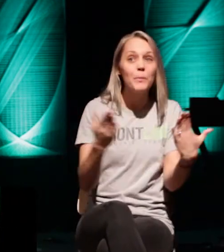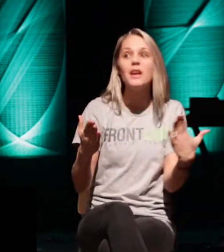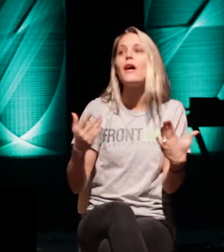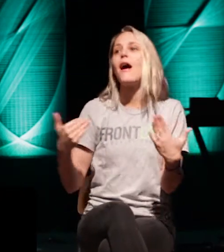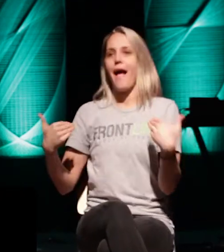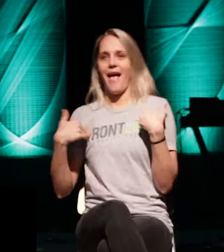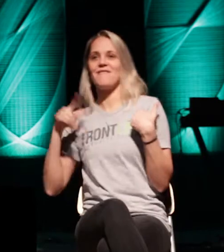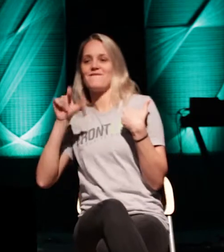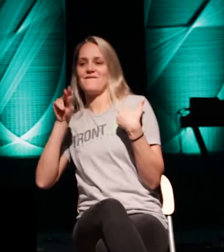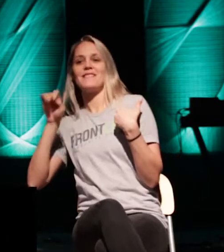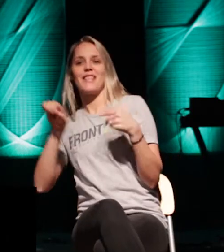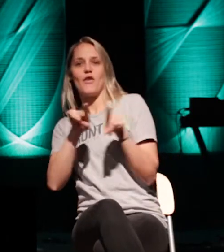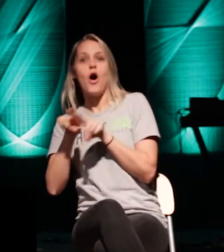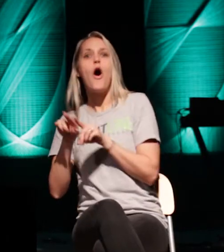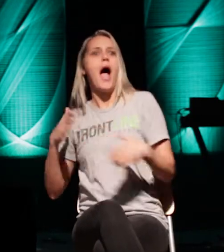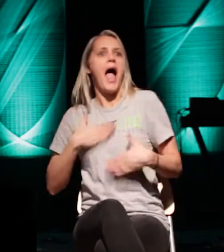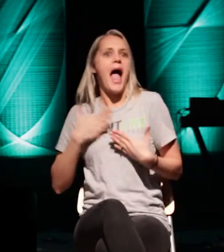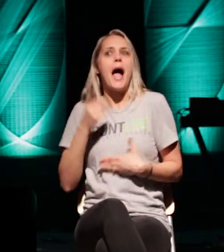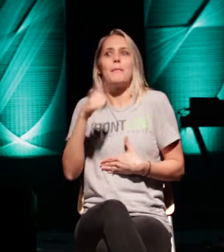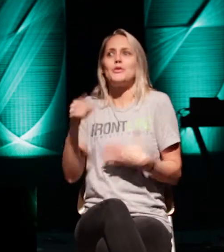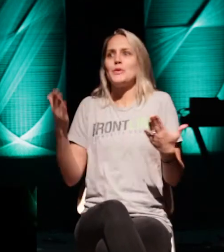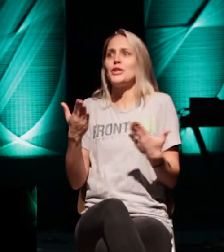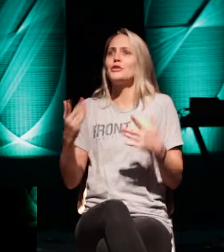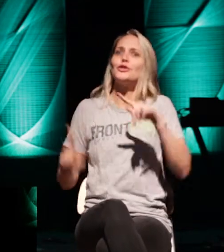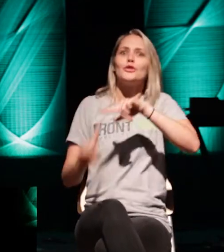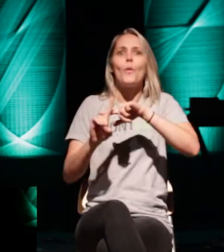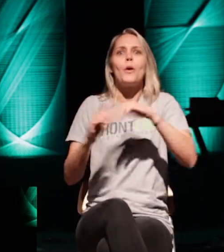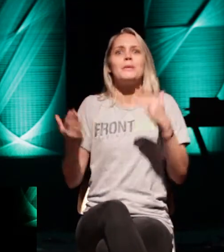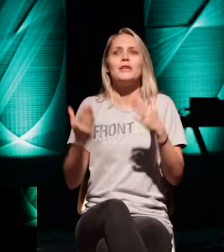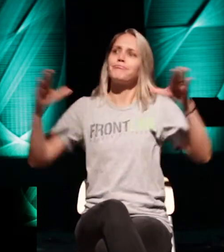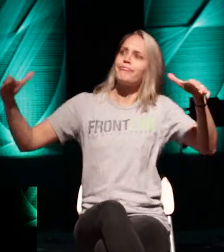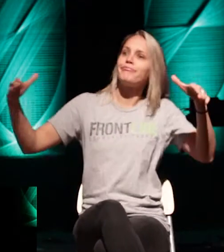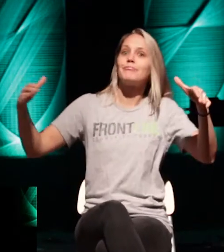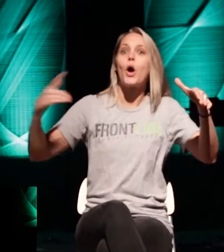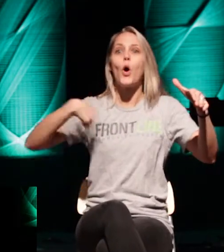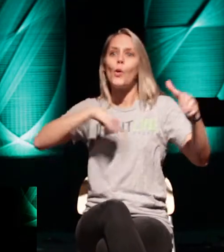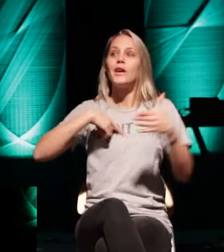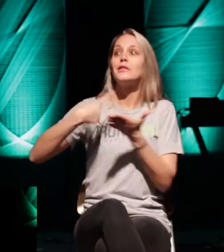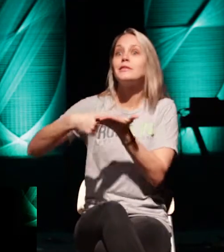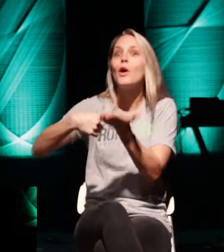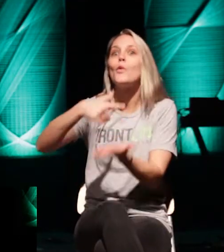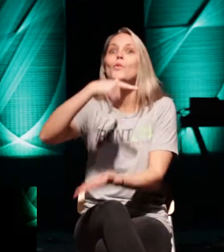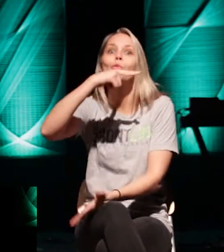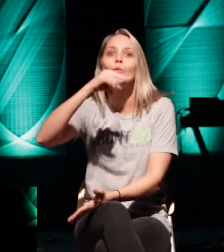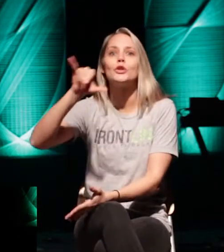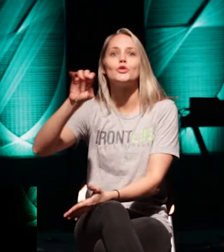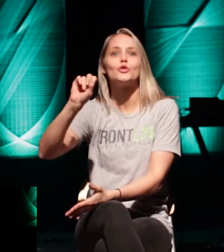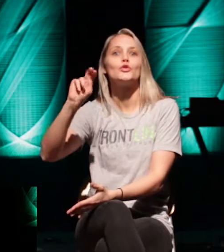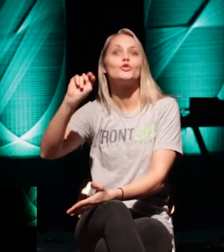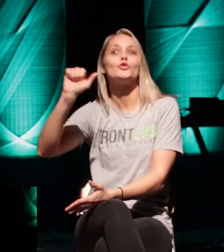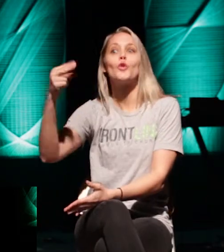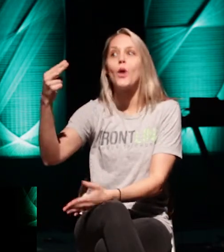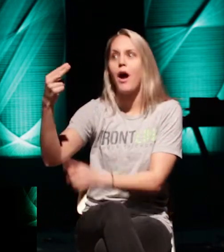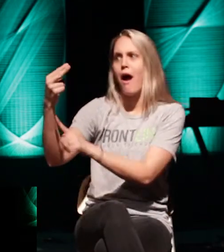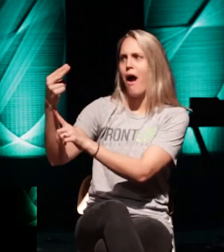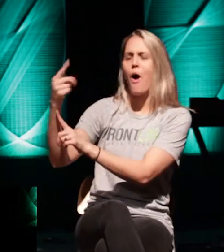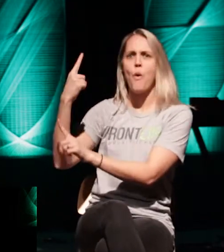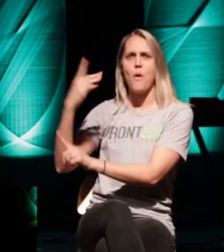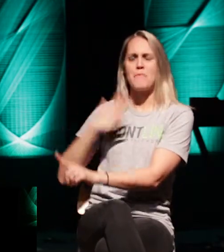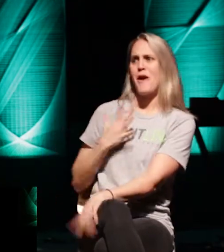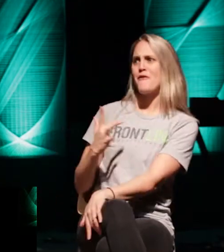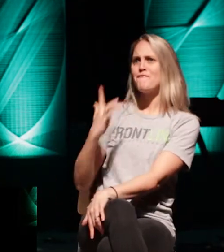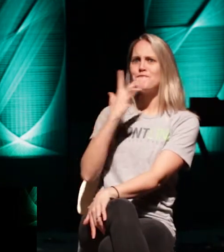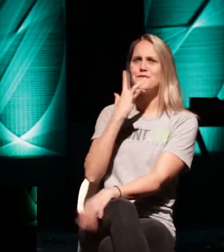here in the room as well. And we are talking about Jonah today. I got to tell you, Jonah is one of my favorite characters in the entire Bible.